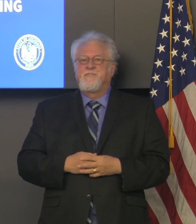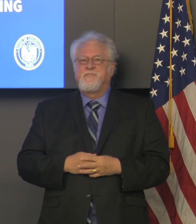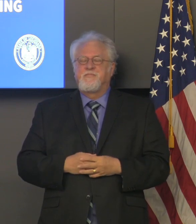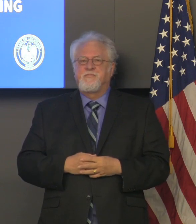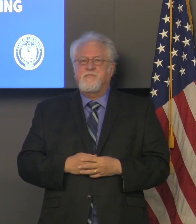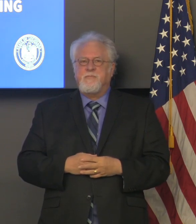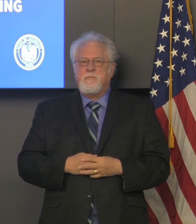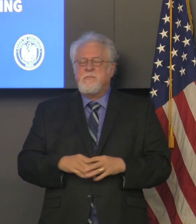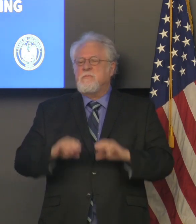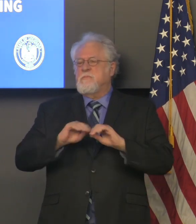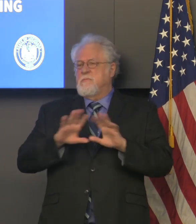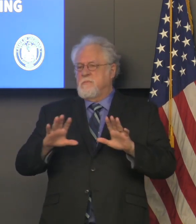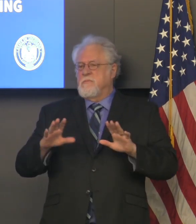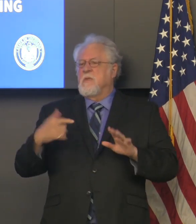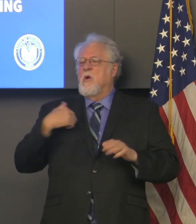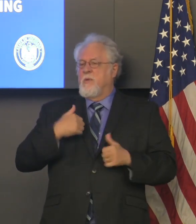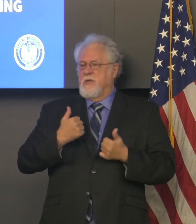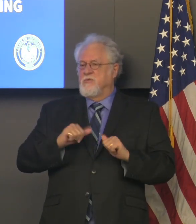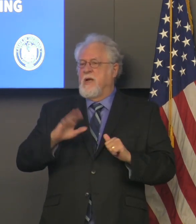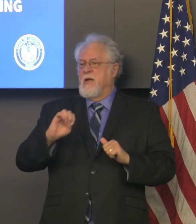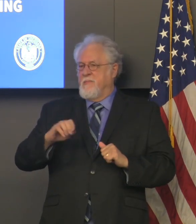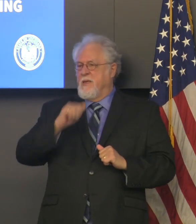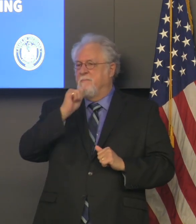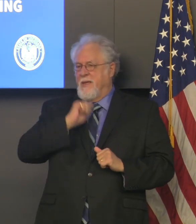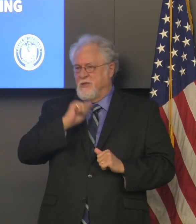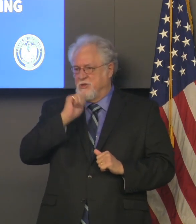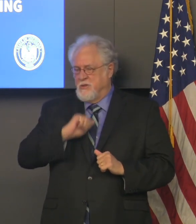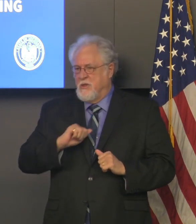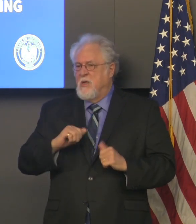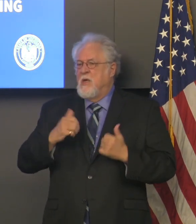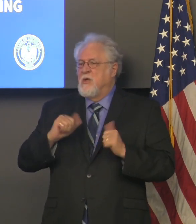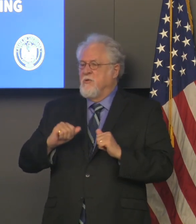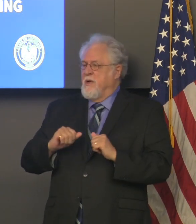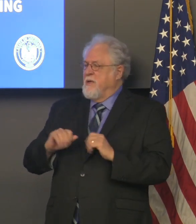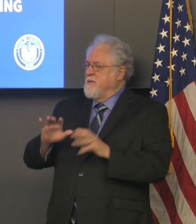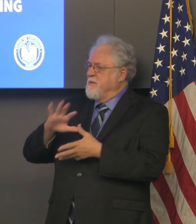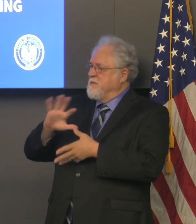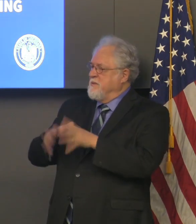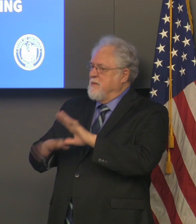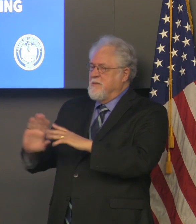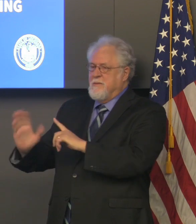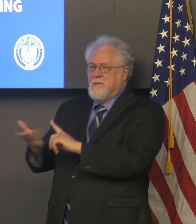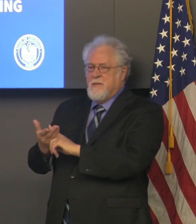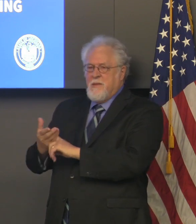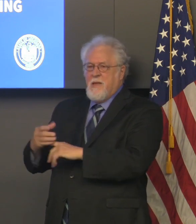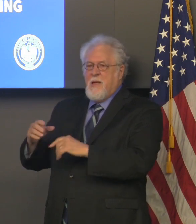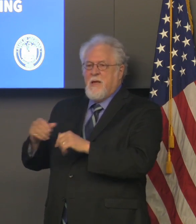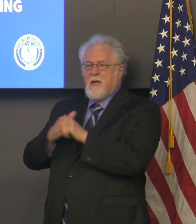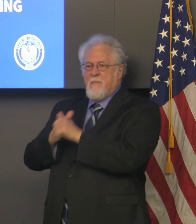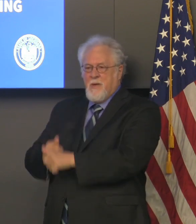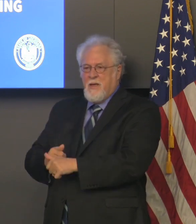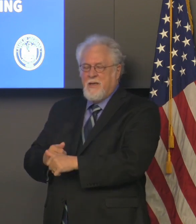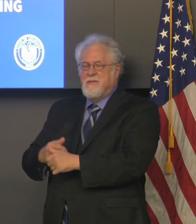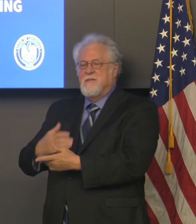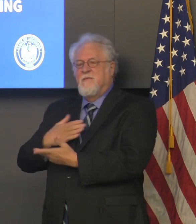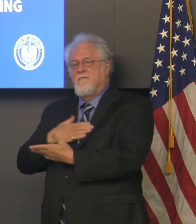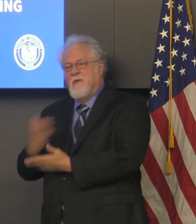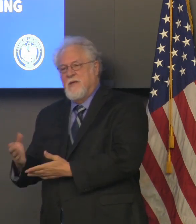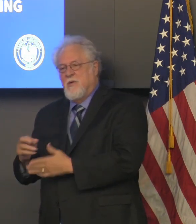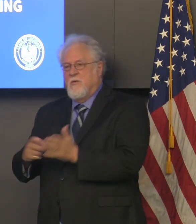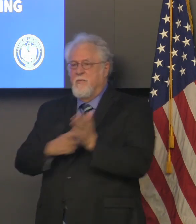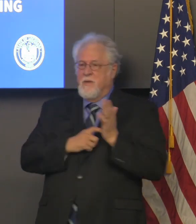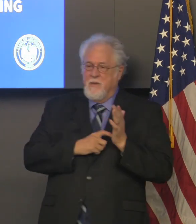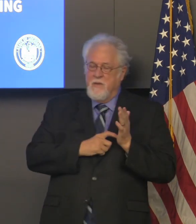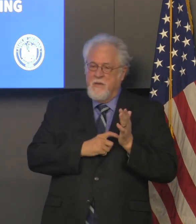we obviously try to be very patient. We try to get compliance with measures, whether they're voluntary or